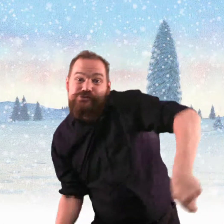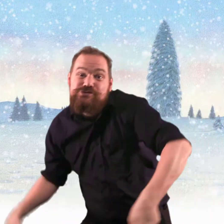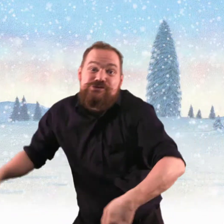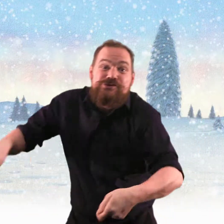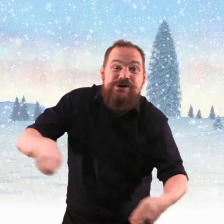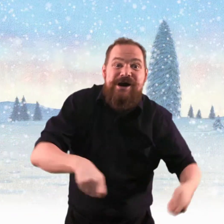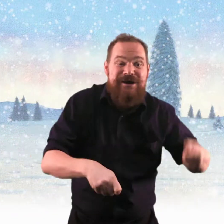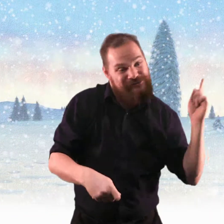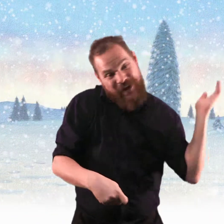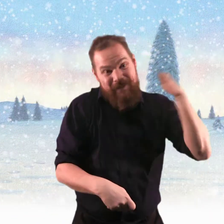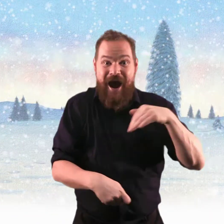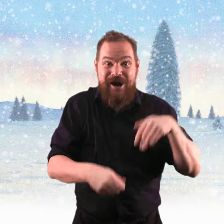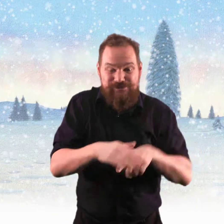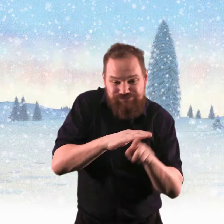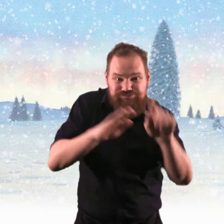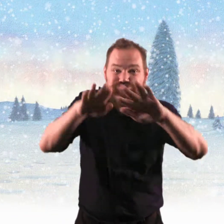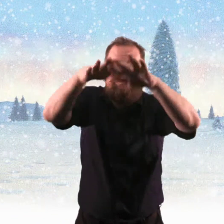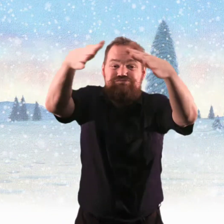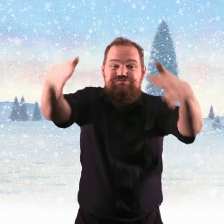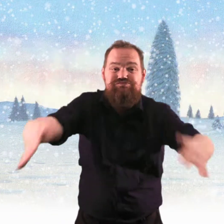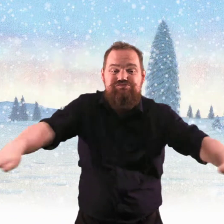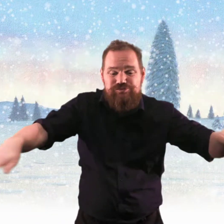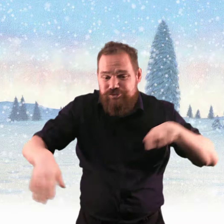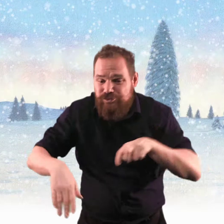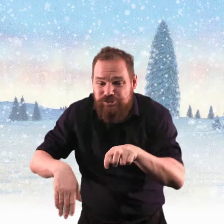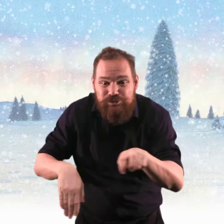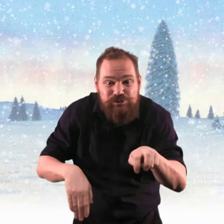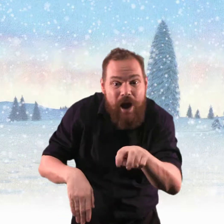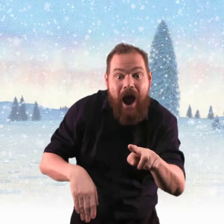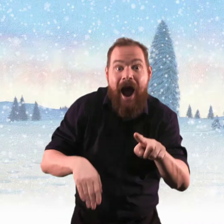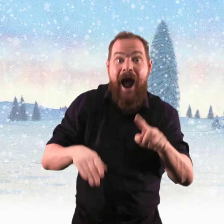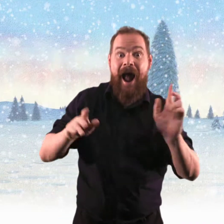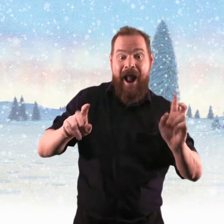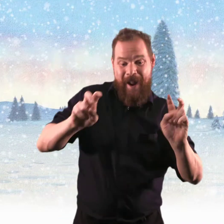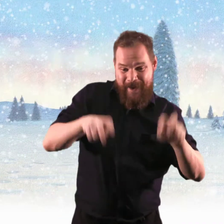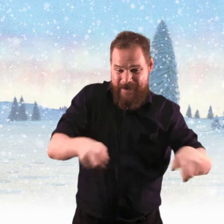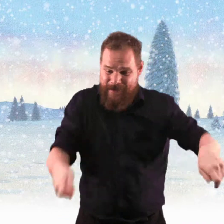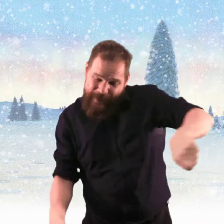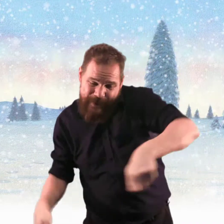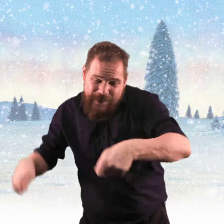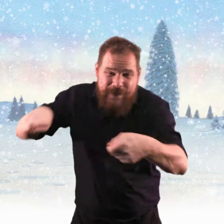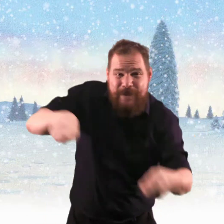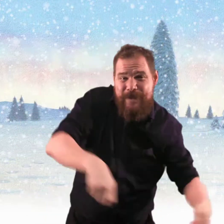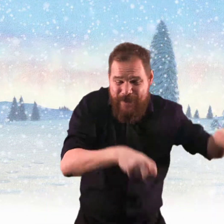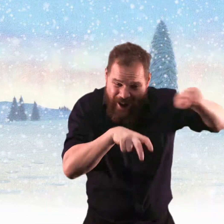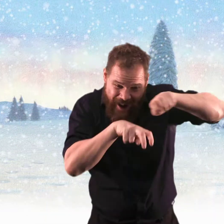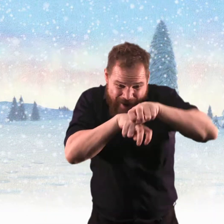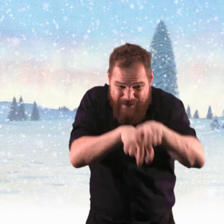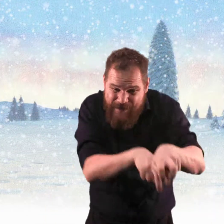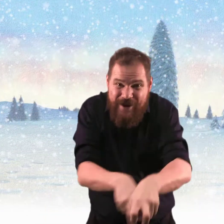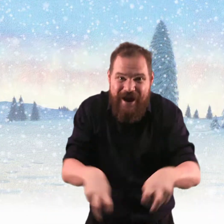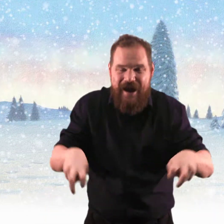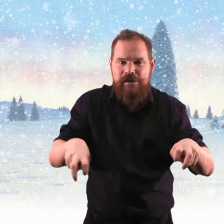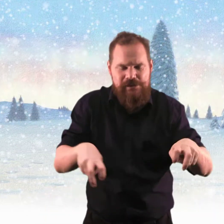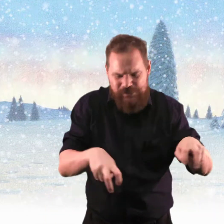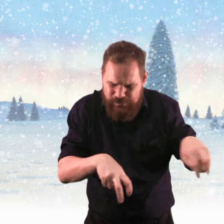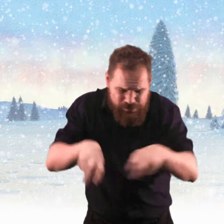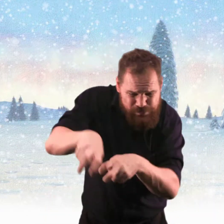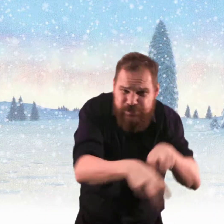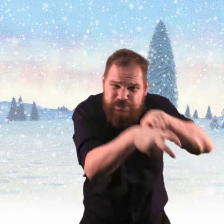Billy climbed on board, and out through the gate they went, towards the park and up the hill. They climbed up and up the hill and then sped down